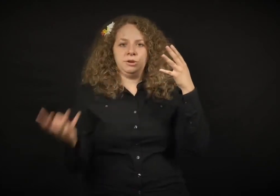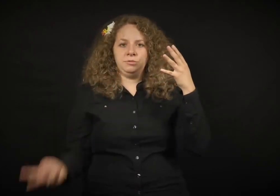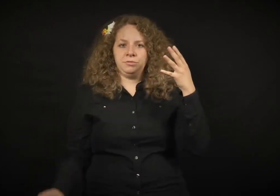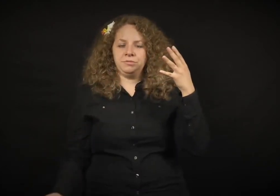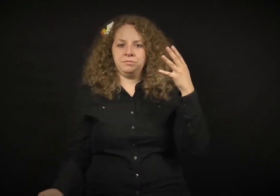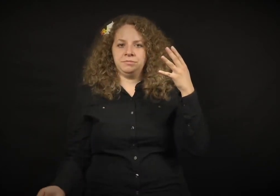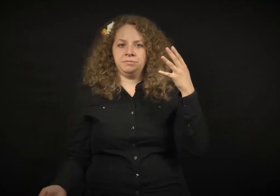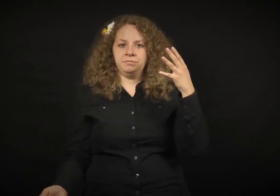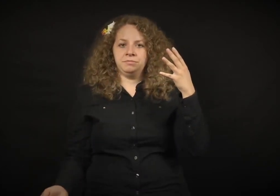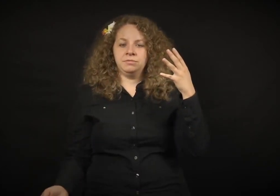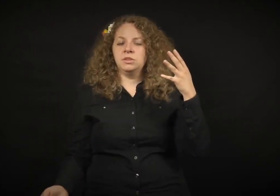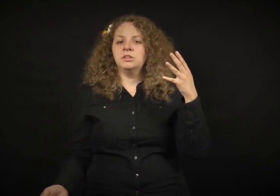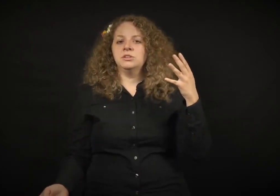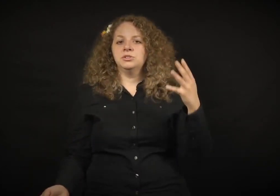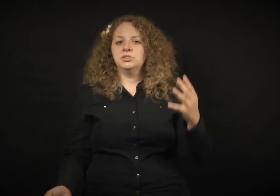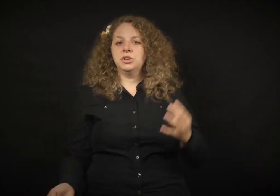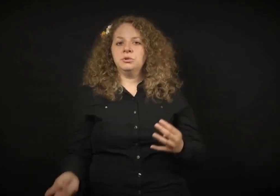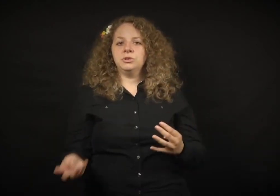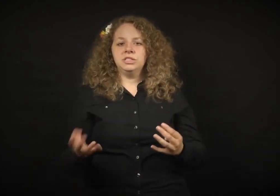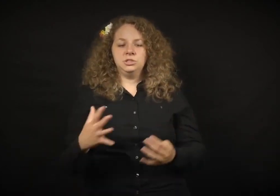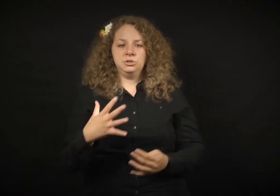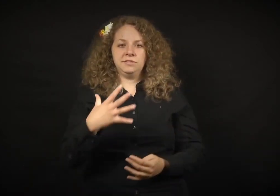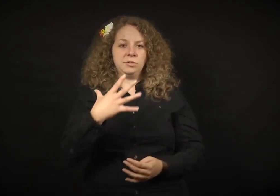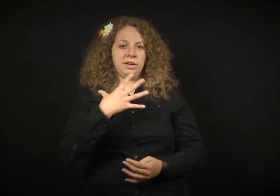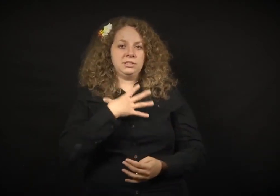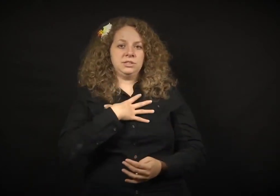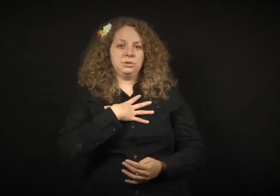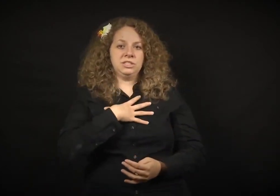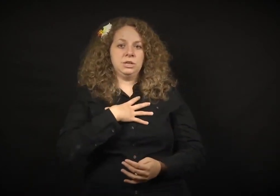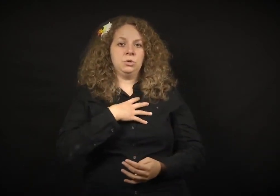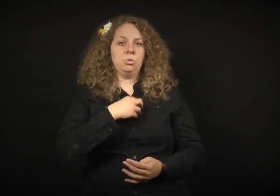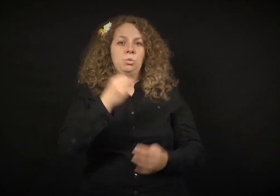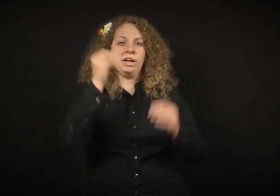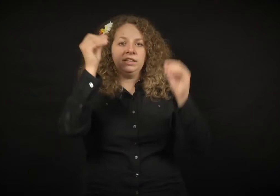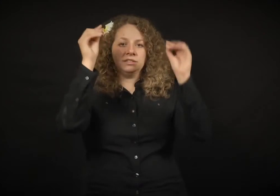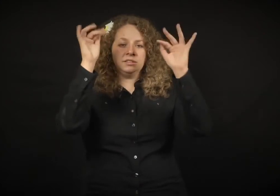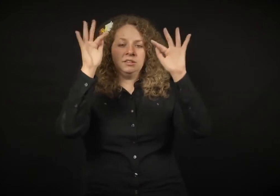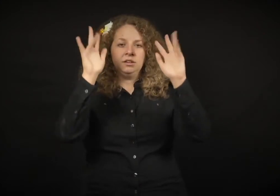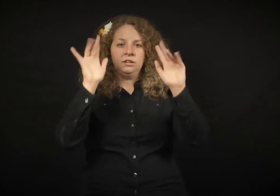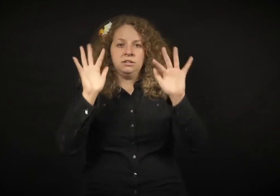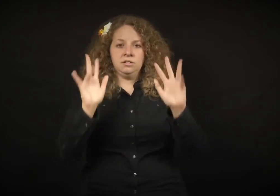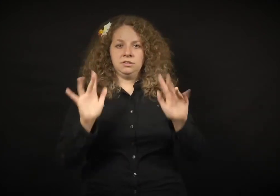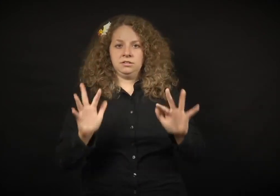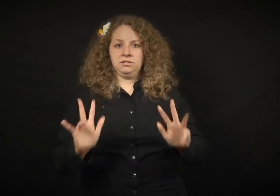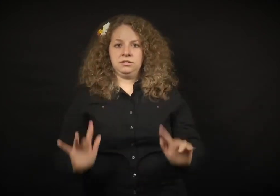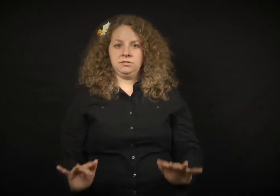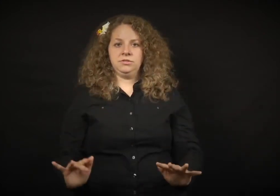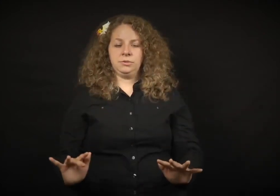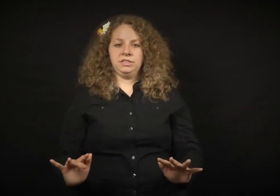Rainbow. Snow, you'll see two different ways. You'll see white flowing